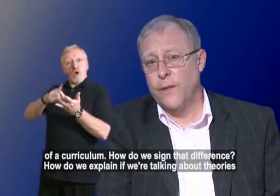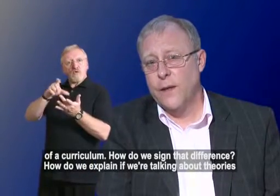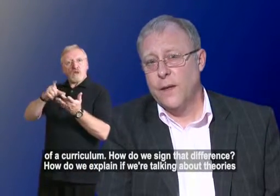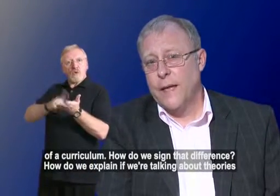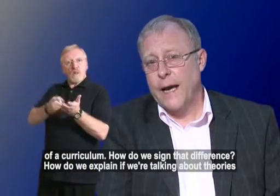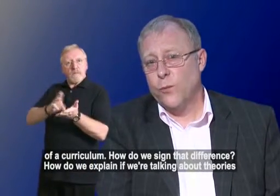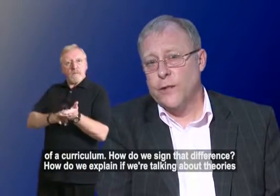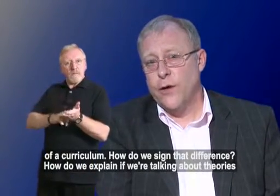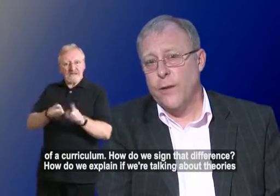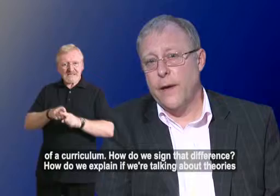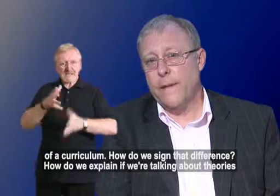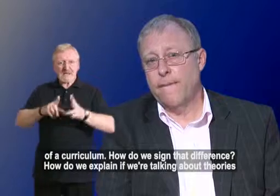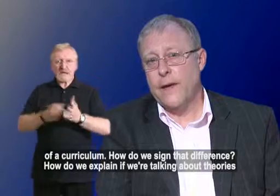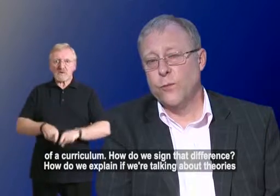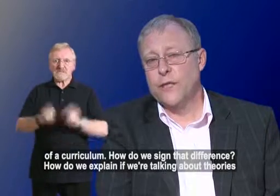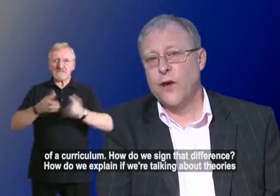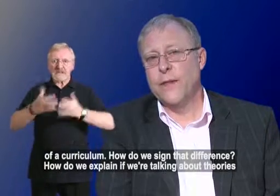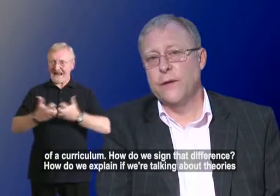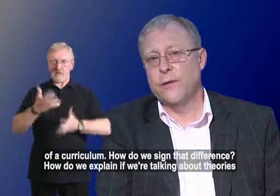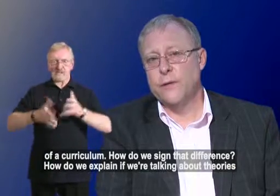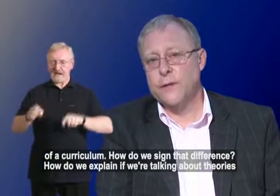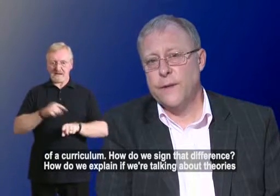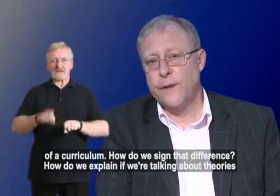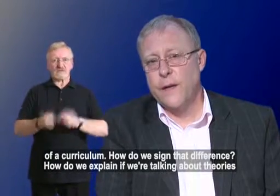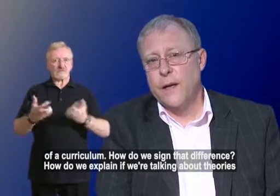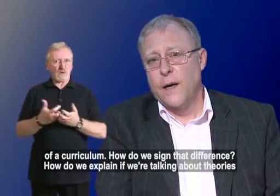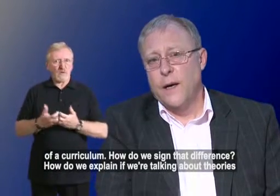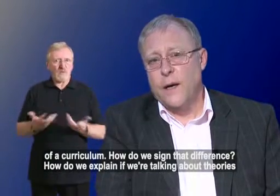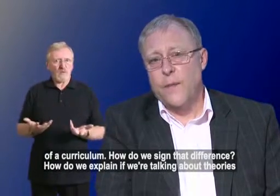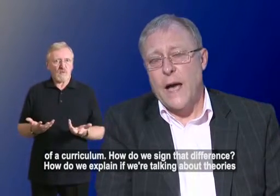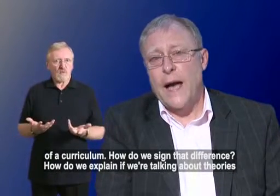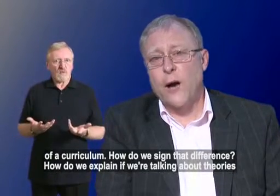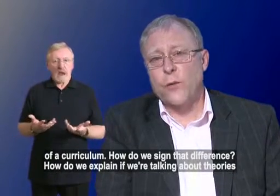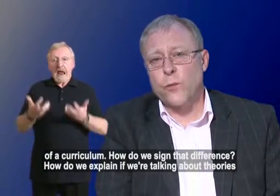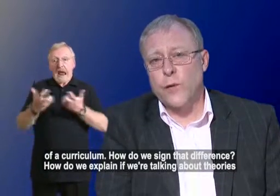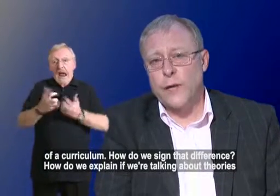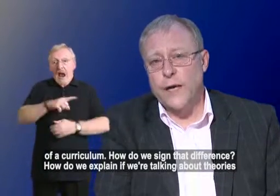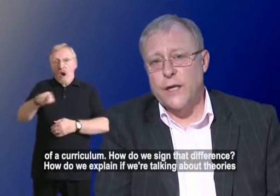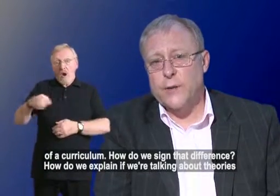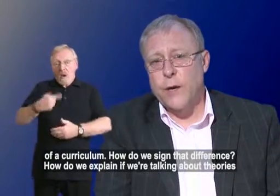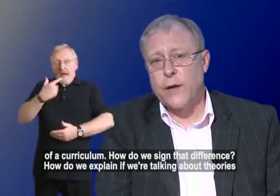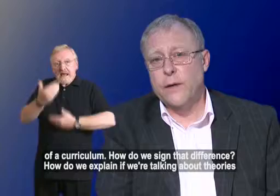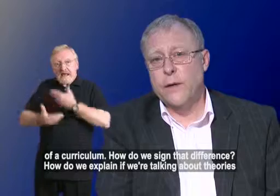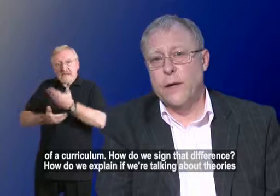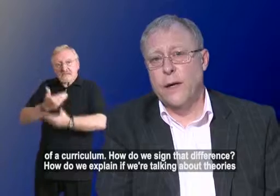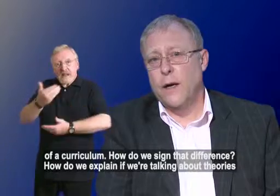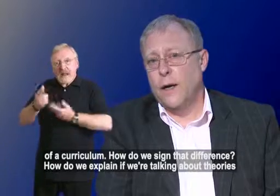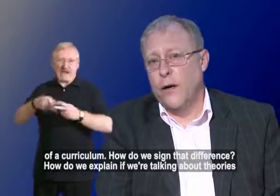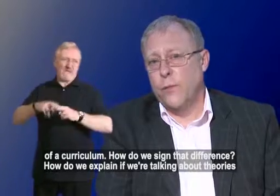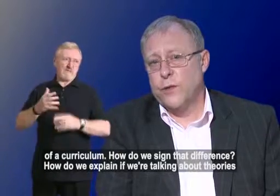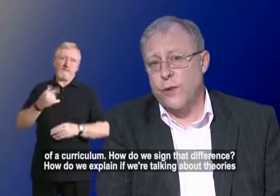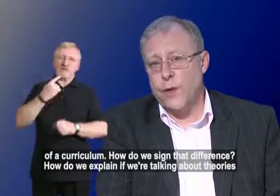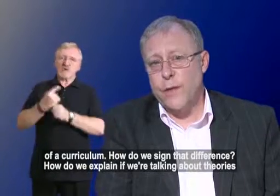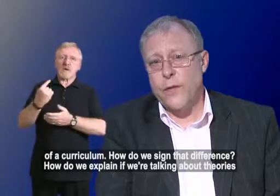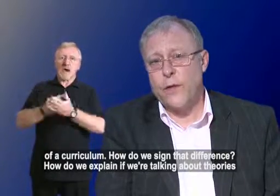curriculum. How do we sign that? How do we sign that difference? How do we explain,